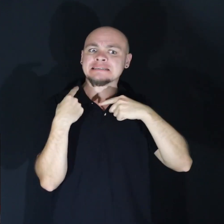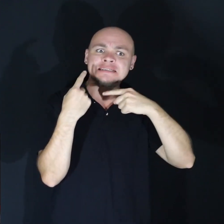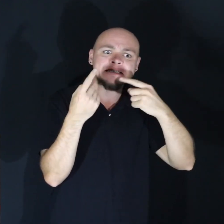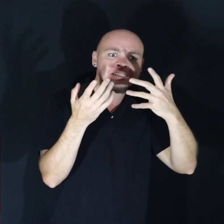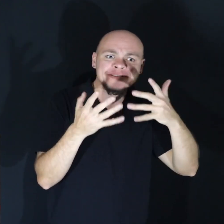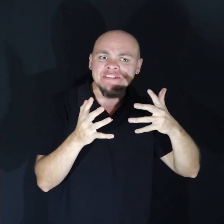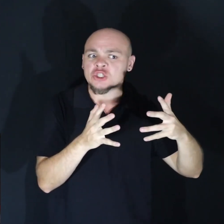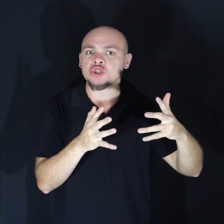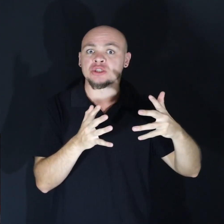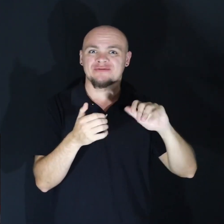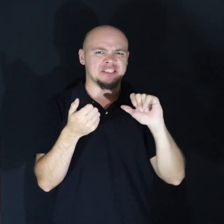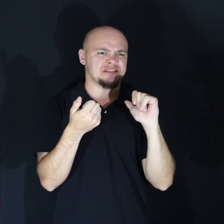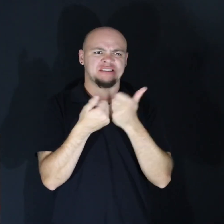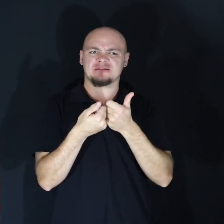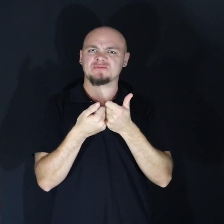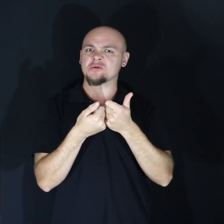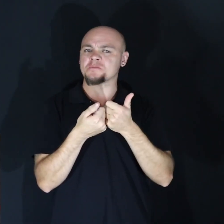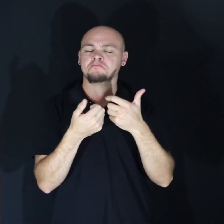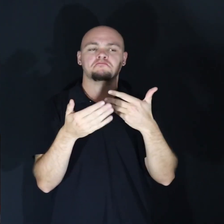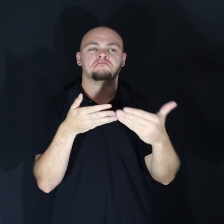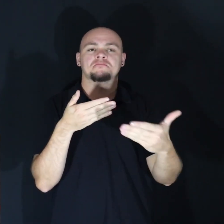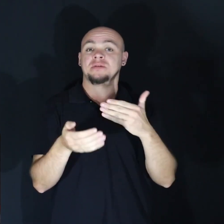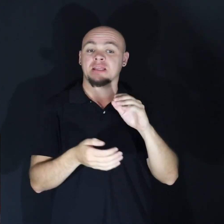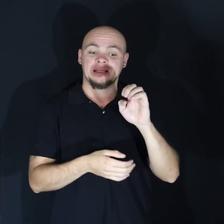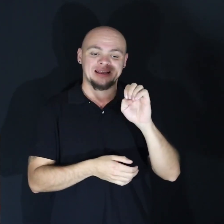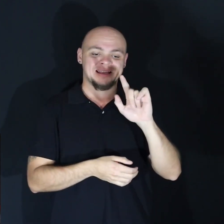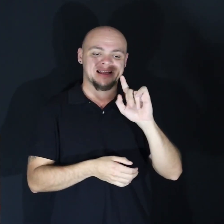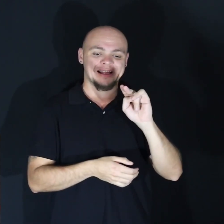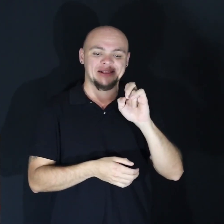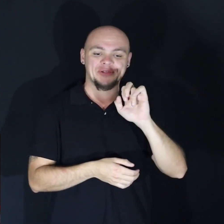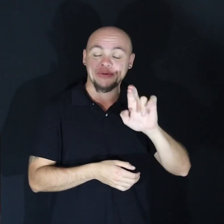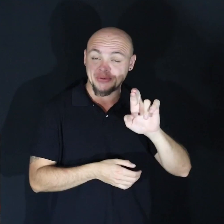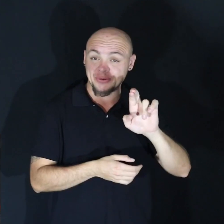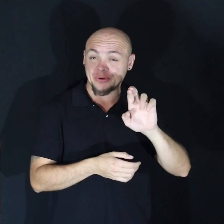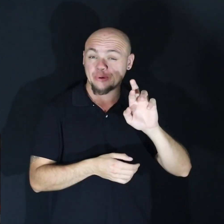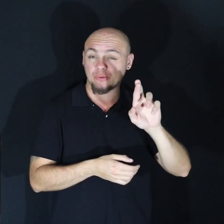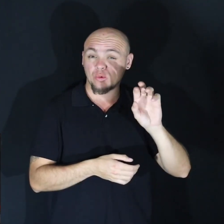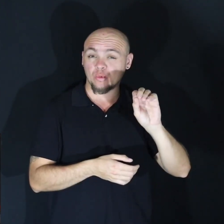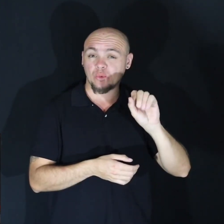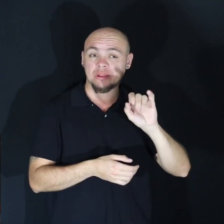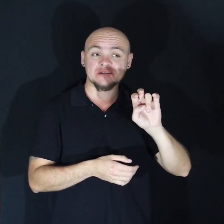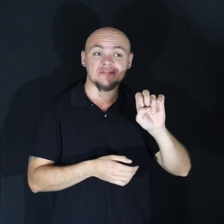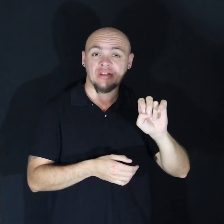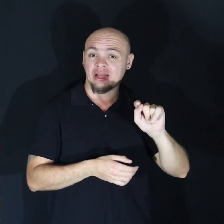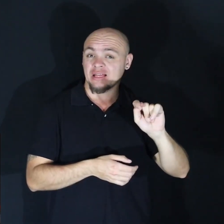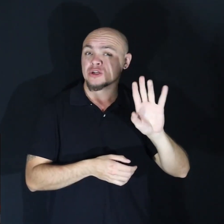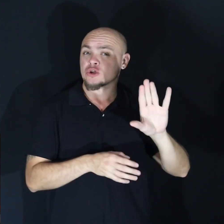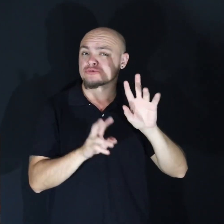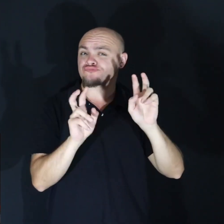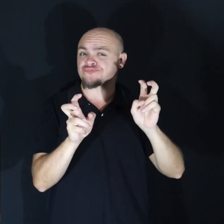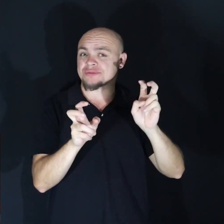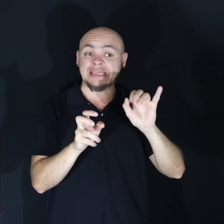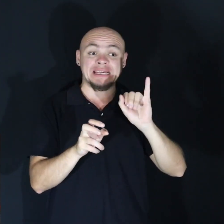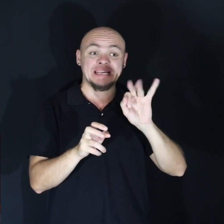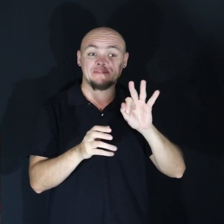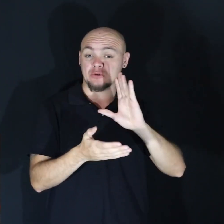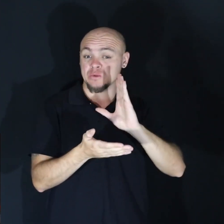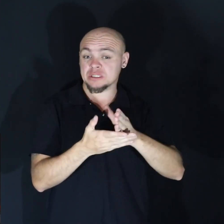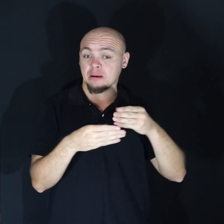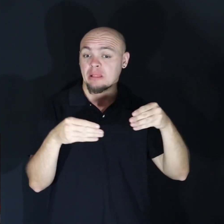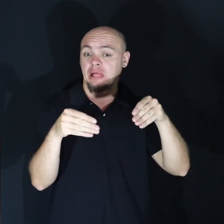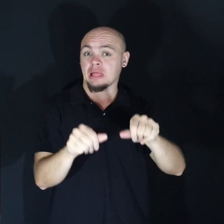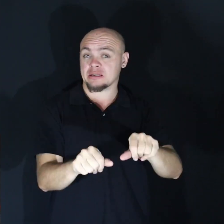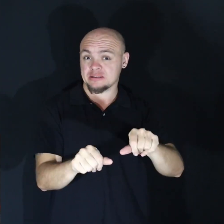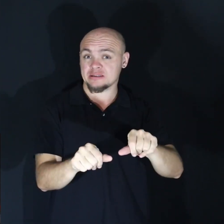tough. Eleanor Roosevelt's words to me, when you cease to make a contribution, you begin to die, emphasizes the importance